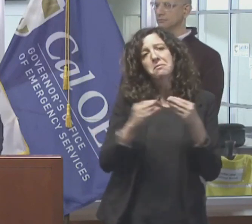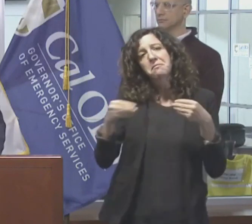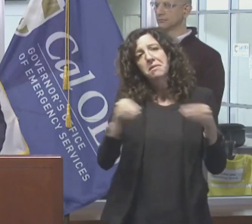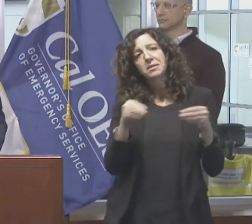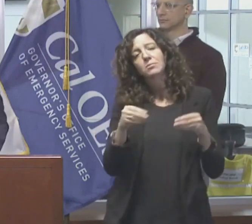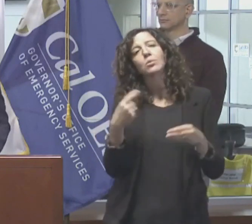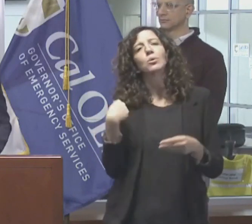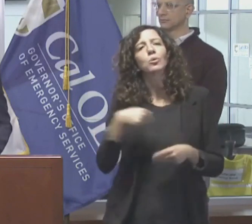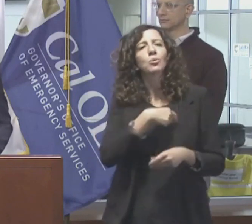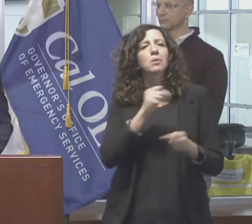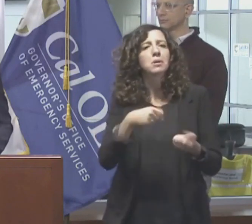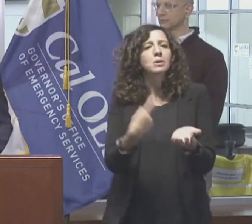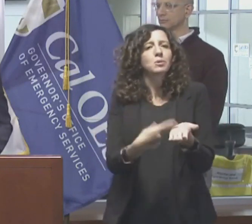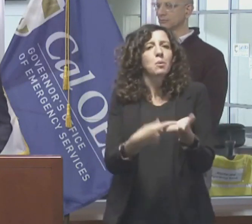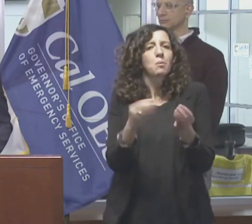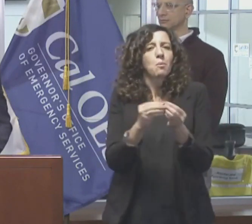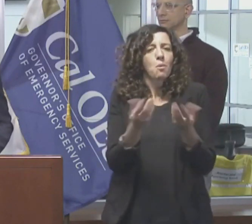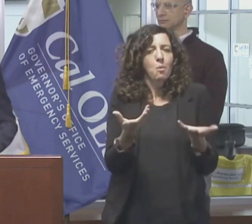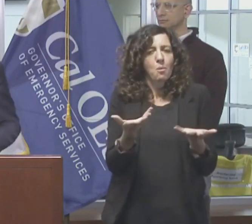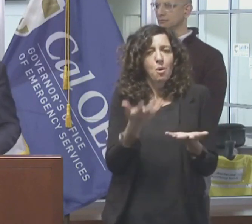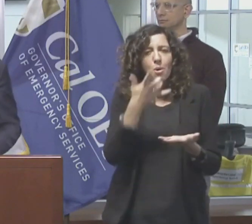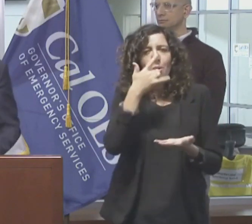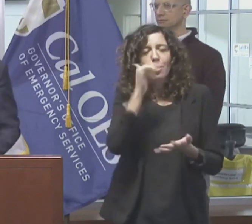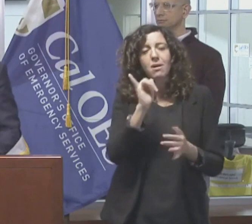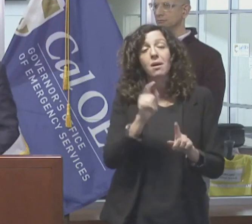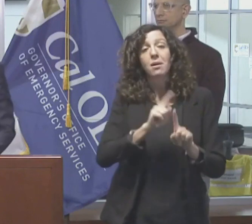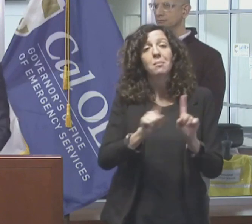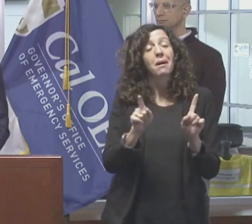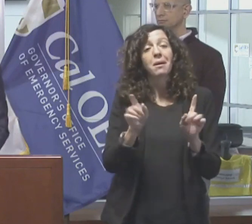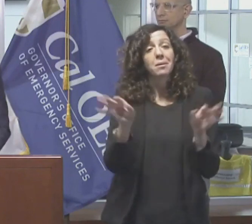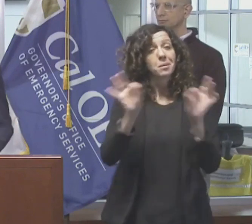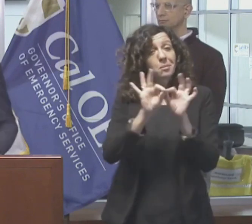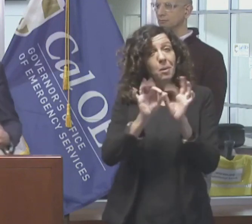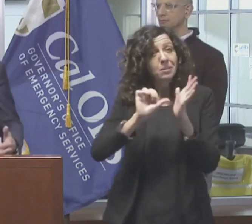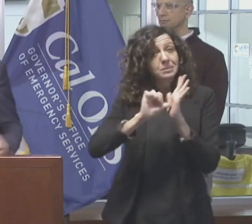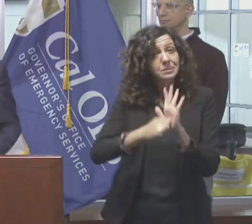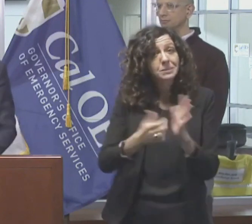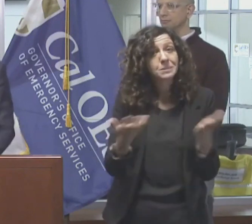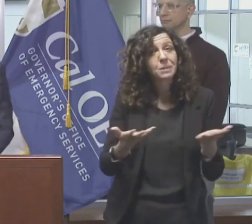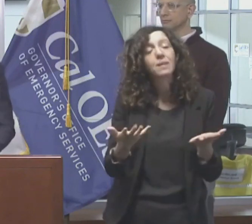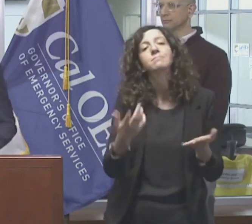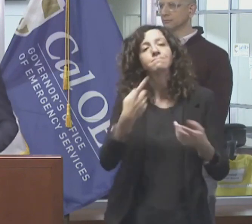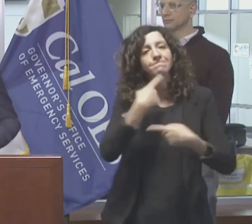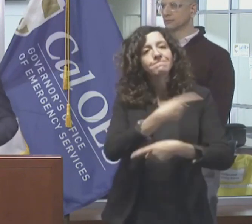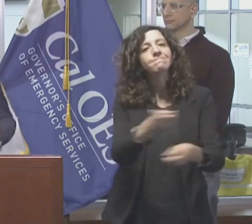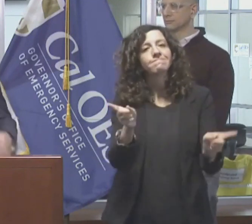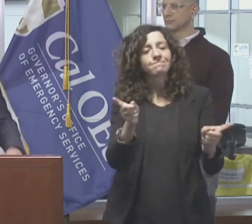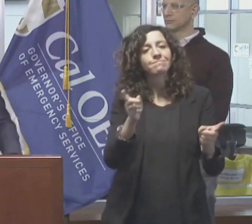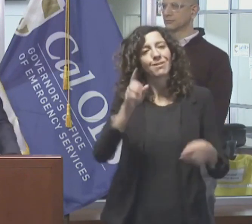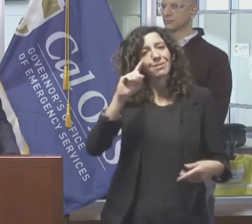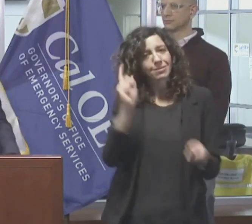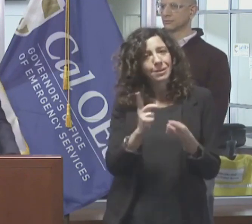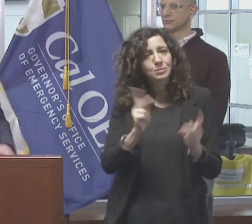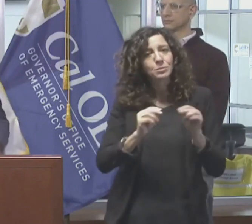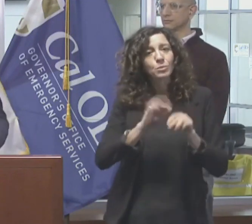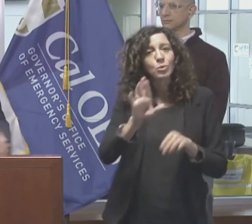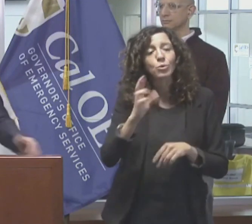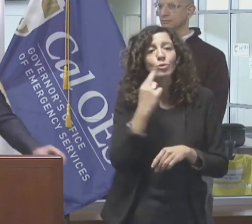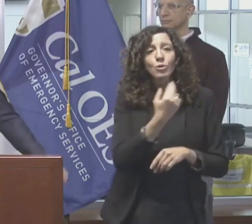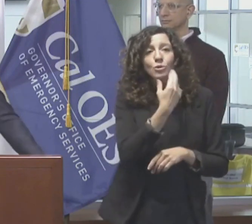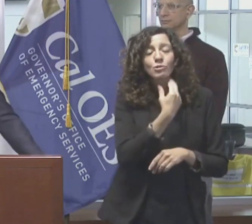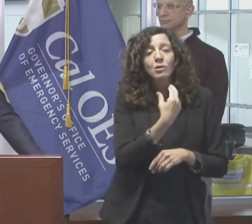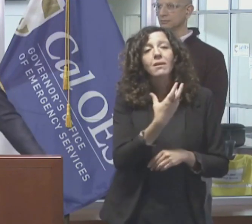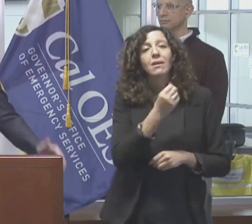more about what that may look like, but in broad strokes, that is the current directive, and we will in real time